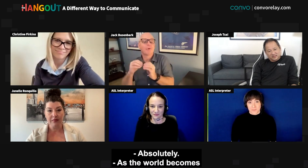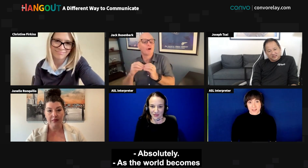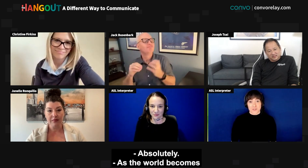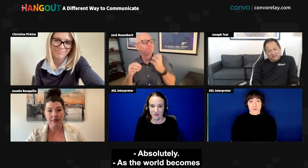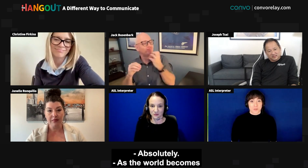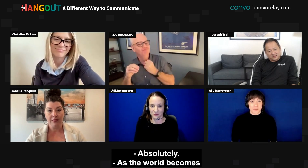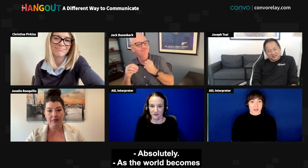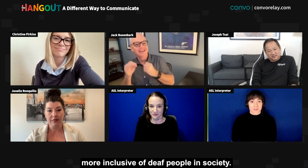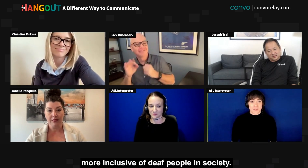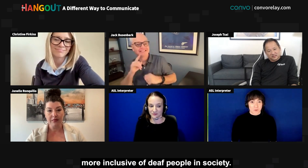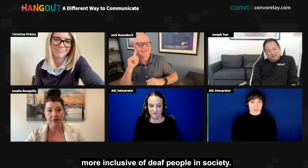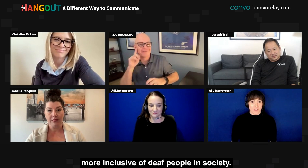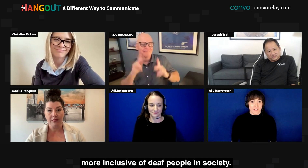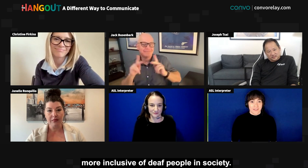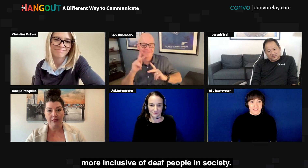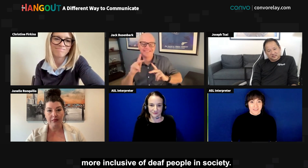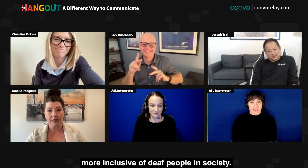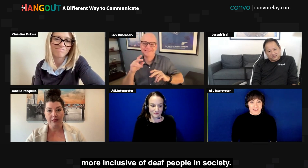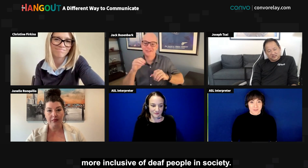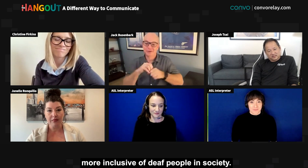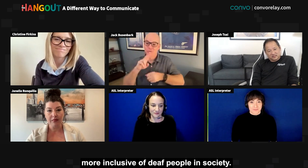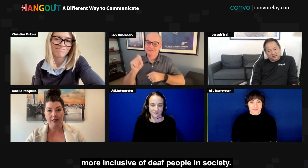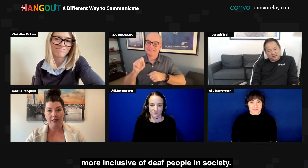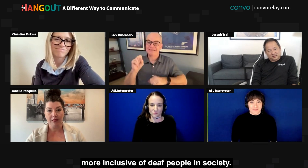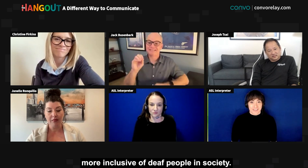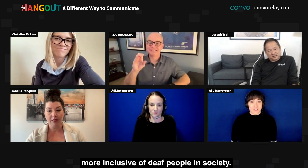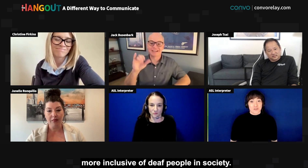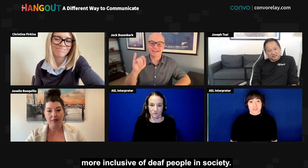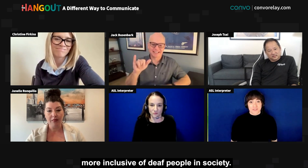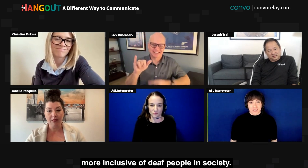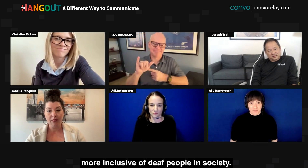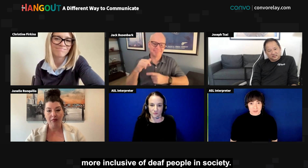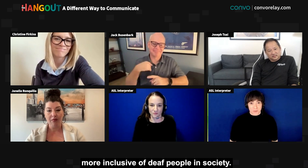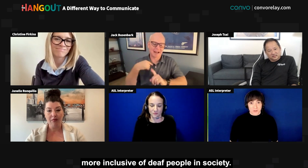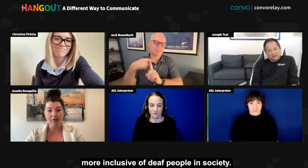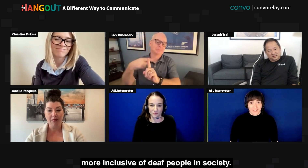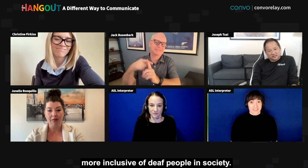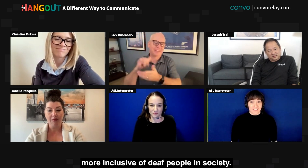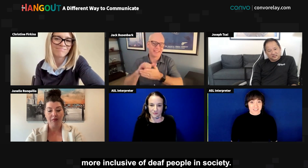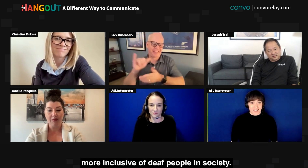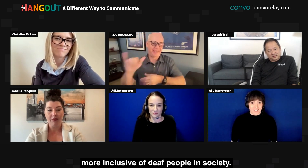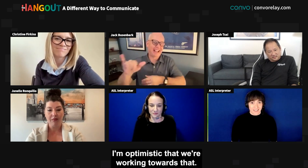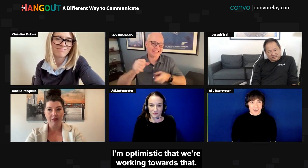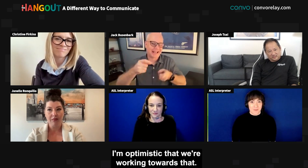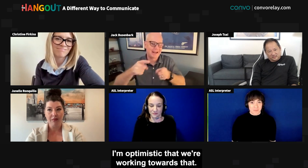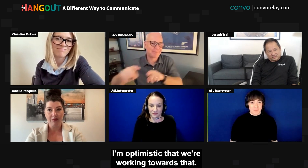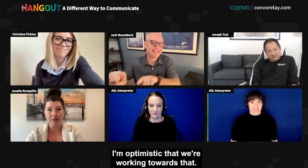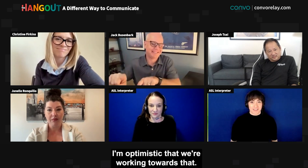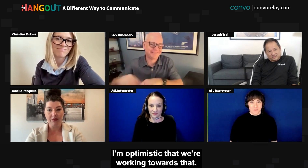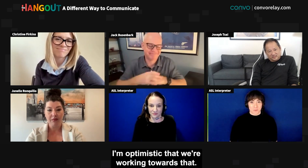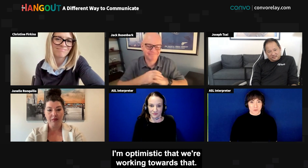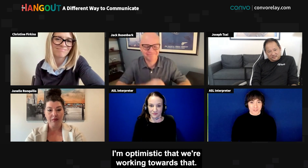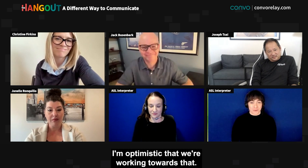As the world becomes more inclusive of deaf people in society, I'm optimistic that we're working towards